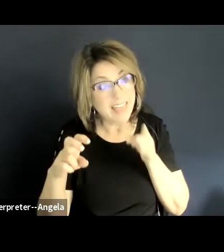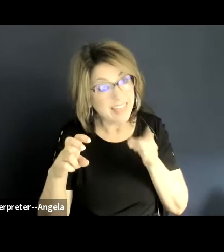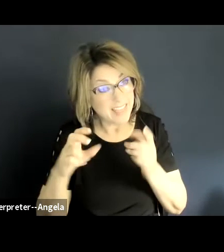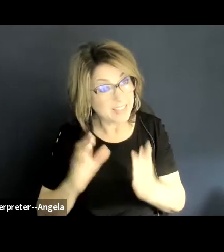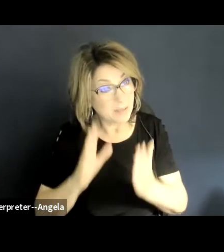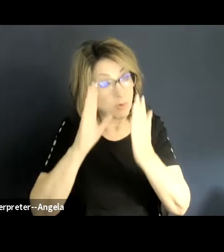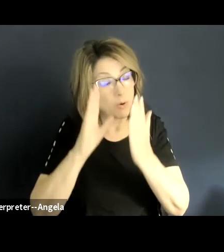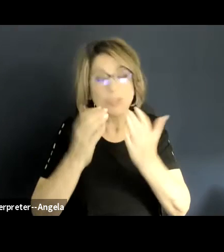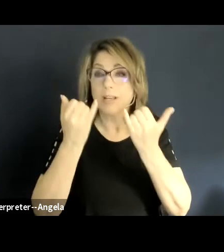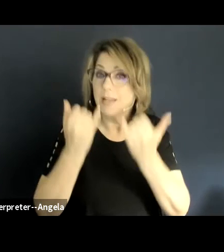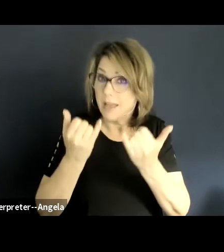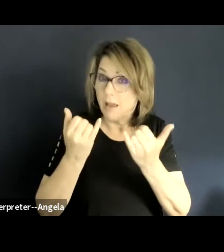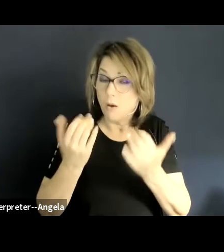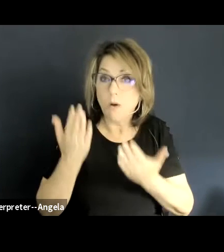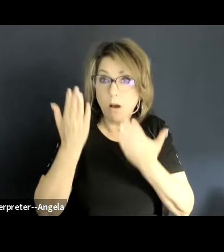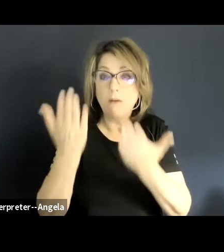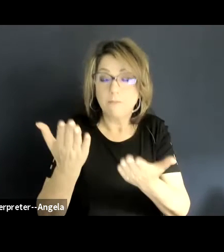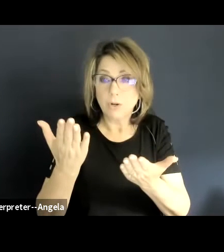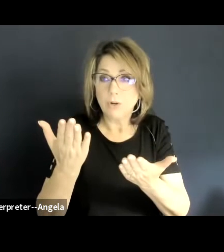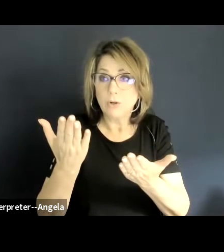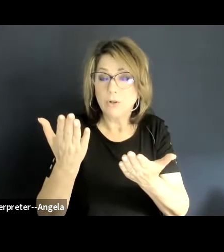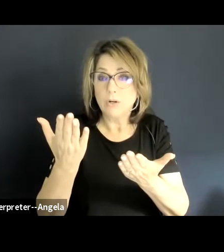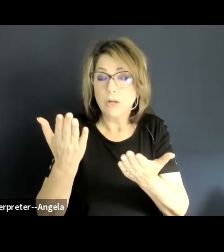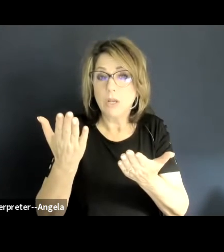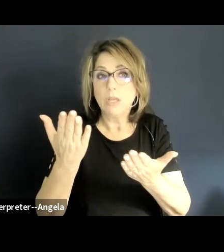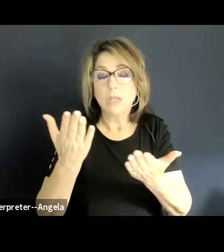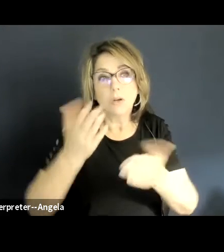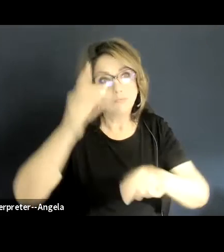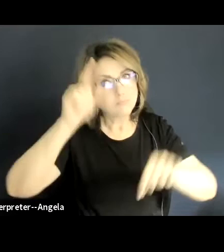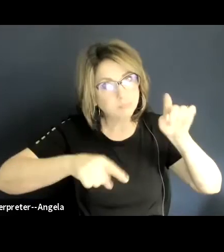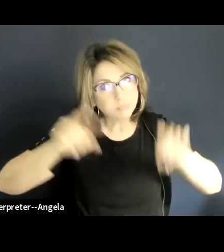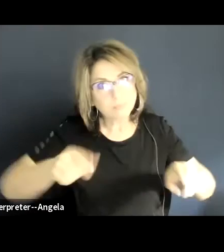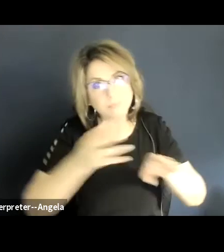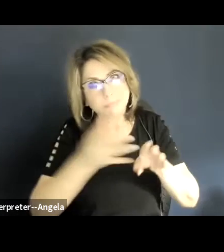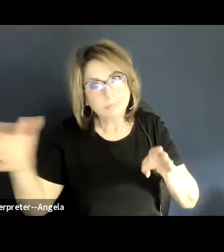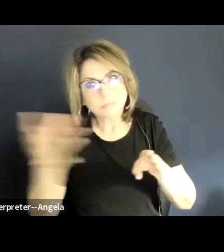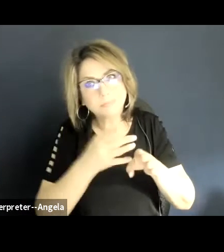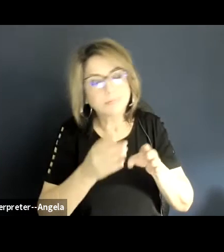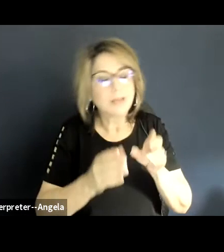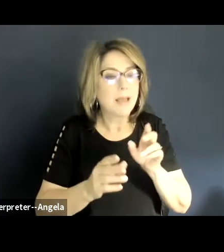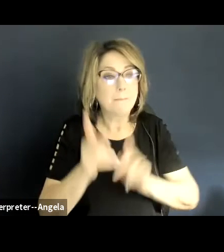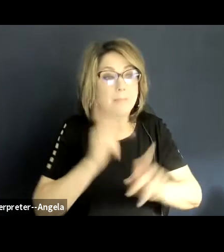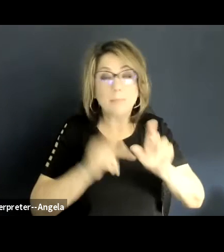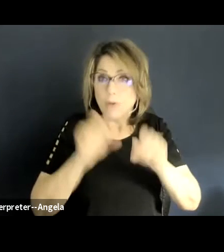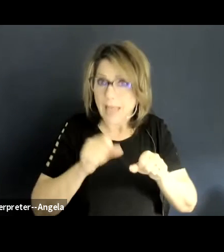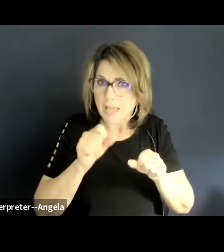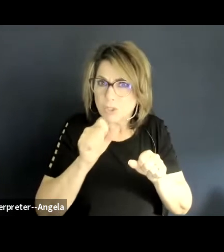will be able to offer an array of services that a person could truly choose from.